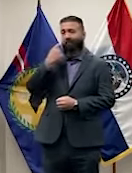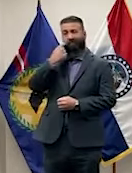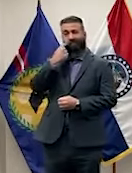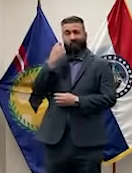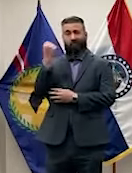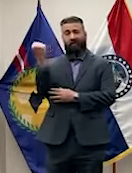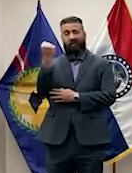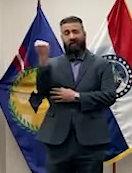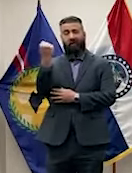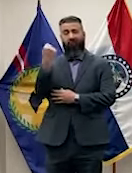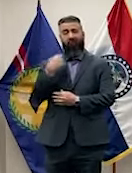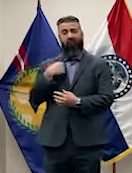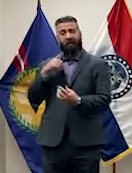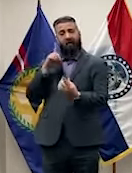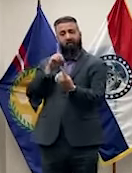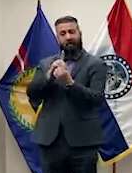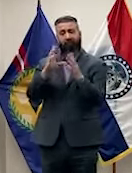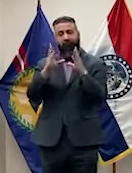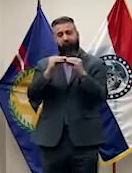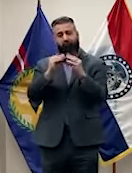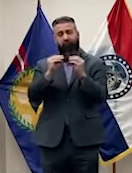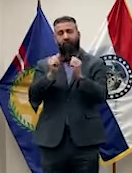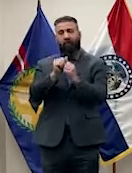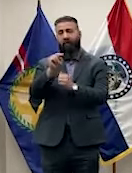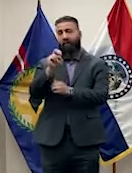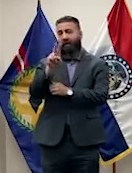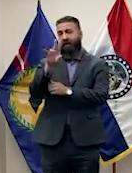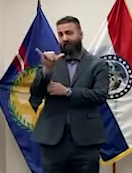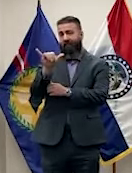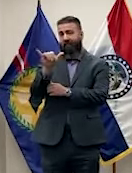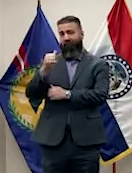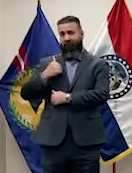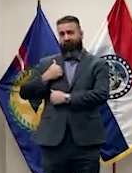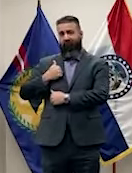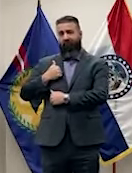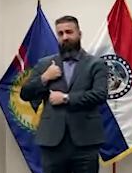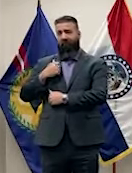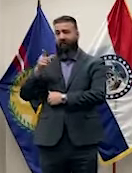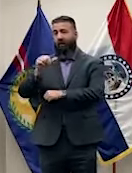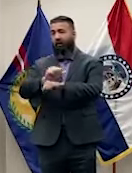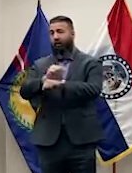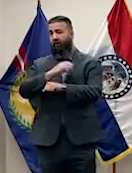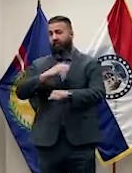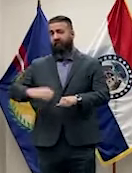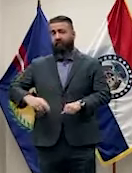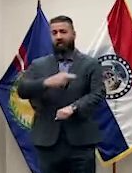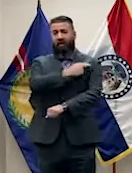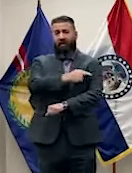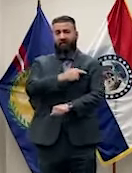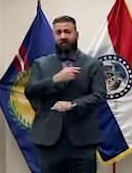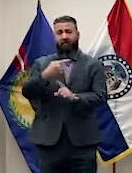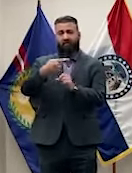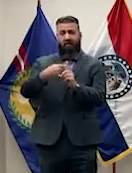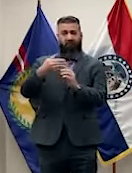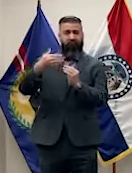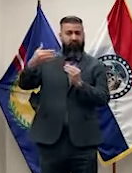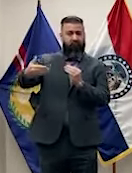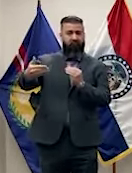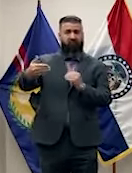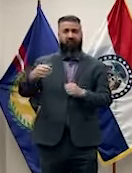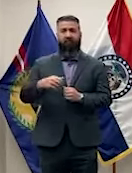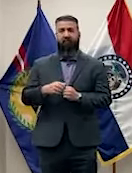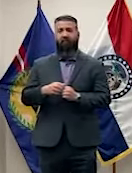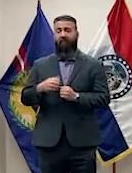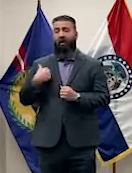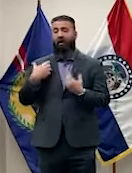On Saturday, I met the Navy medical team that's working at Christian Hospital for the next month. Our healthcare workers have been